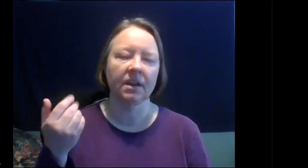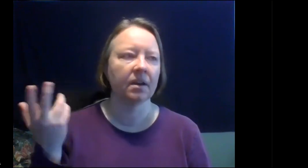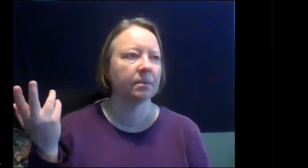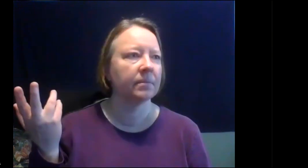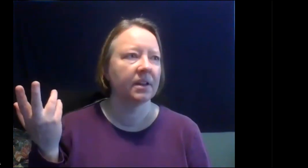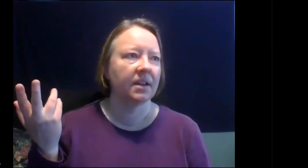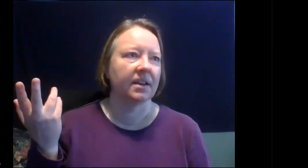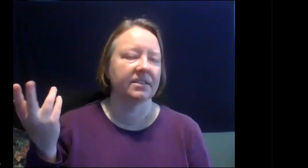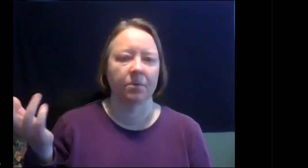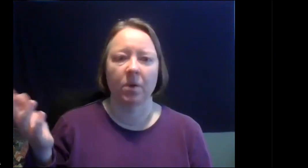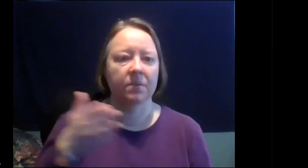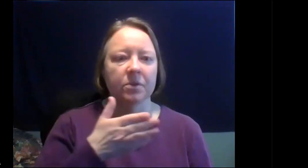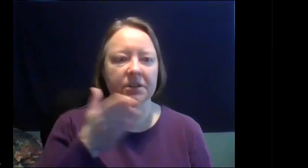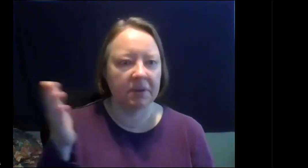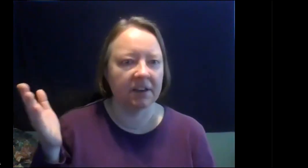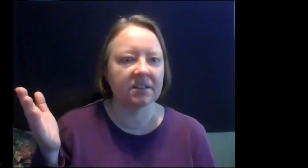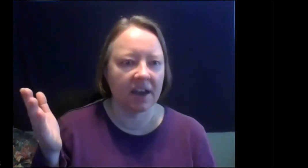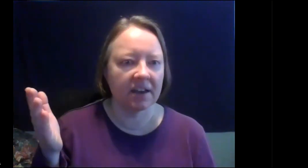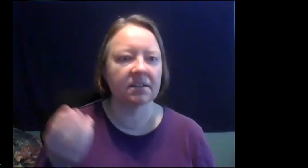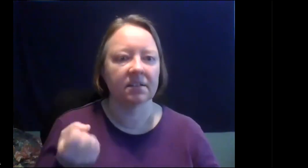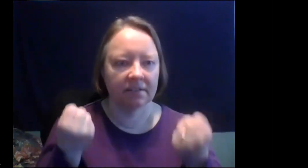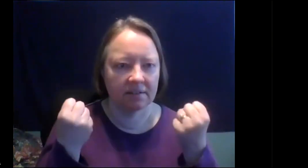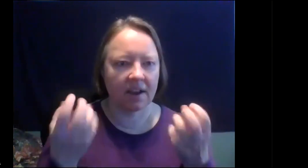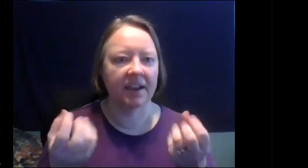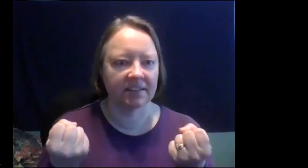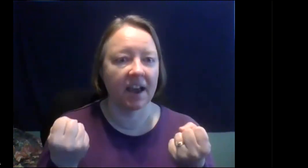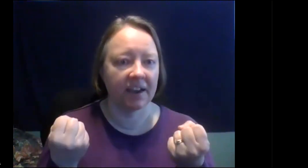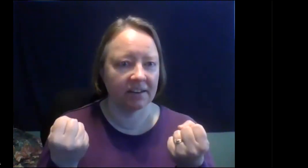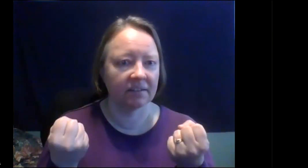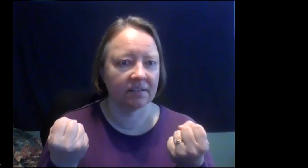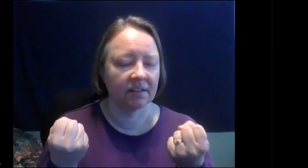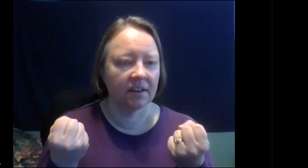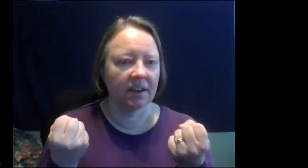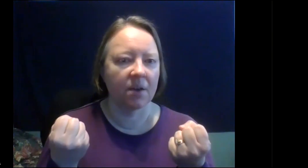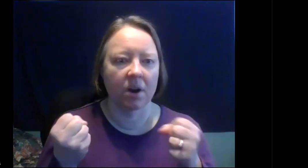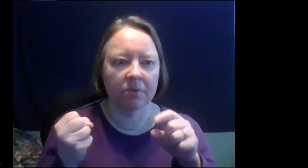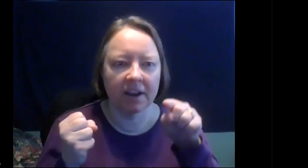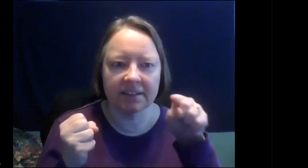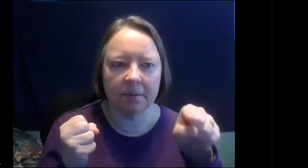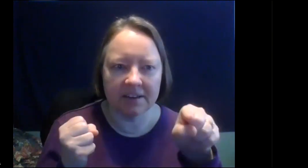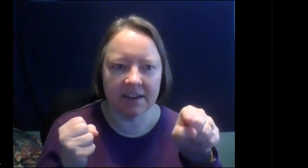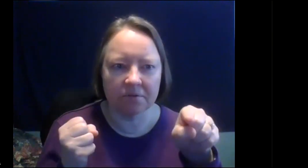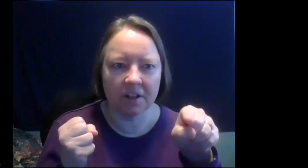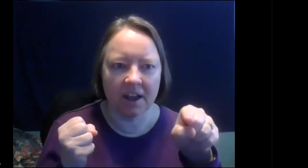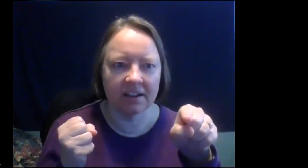is whatever is being said, I sign. And whatever I see my deaf